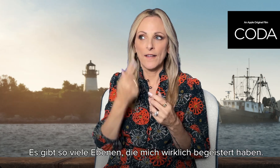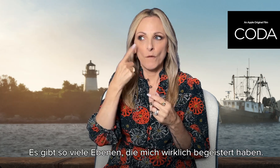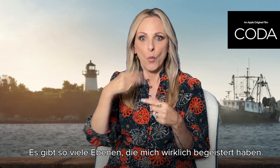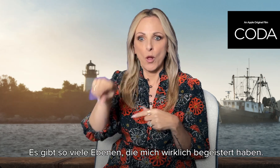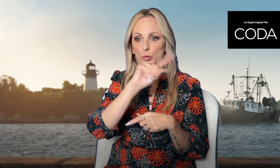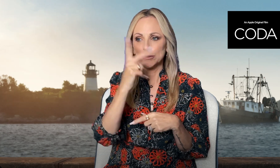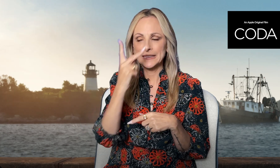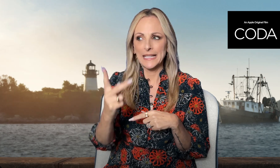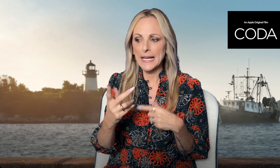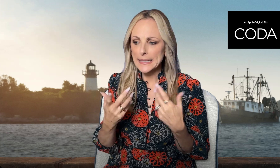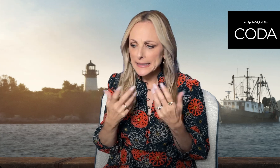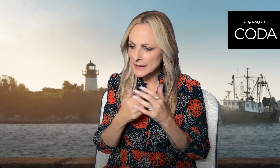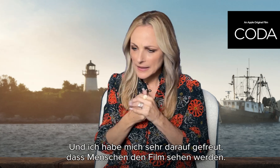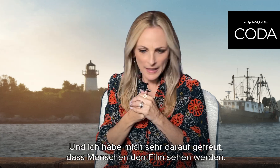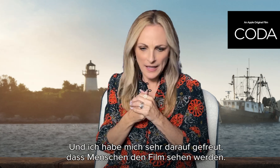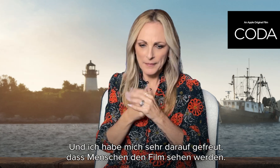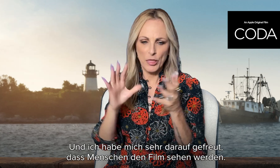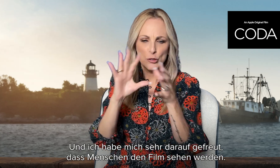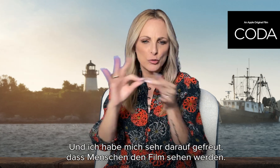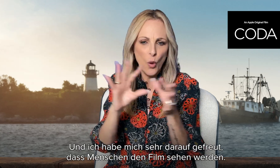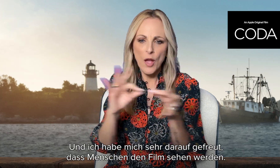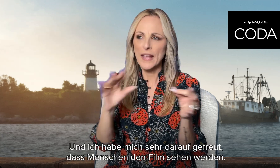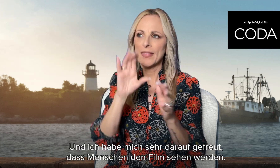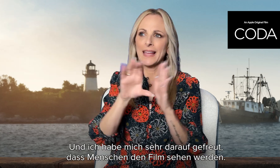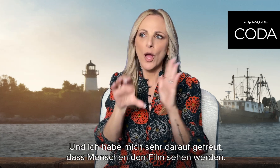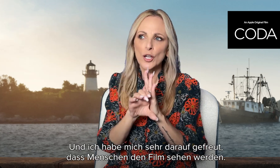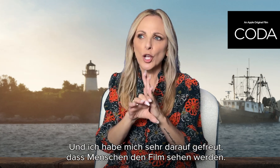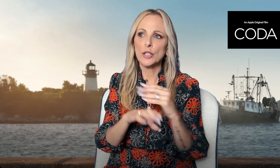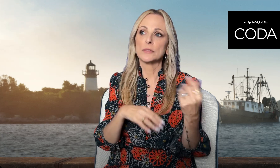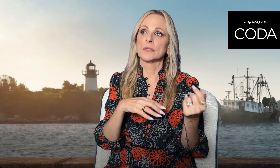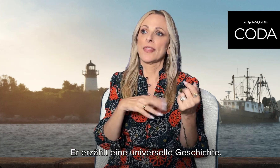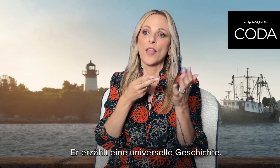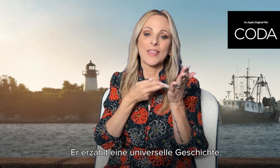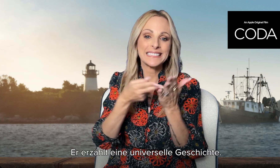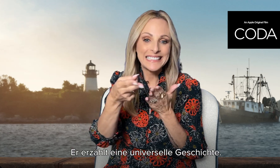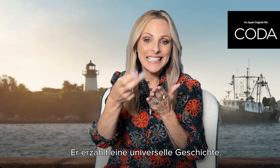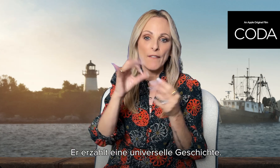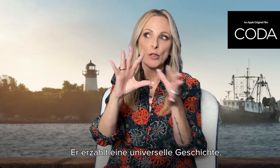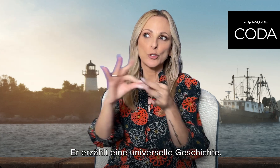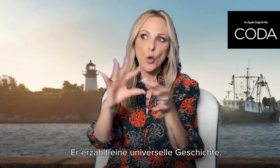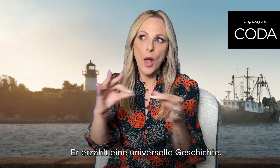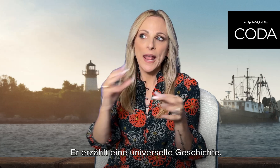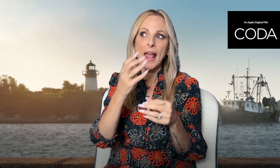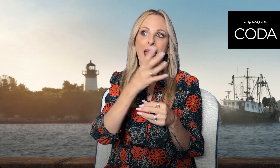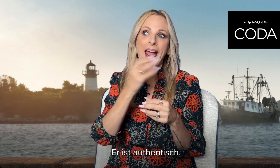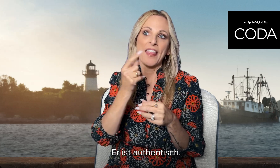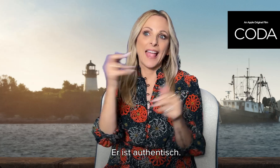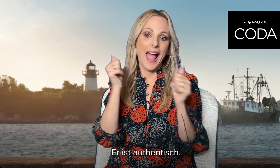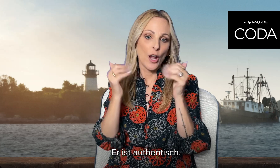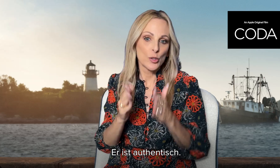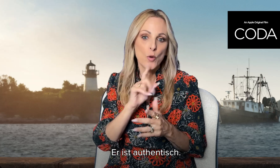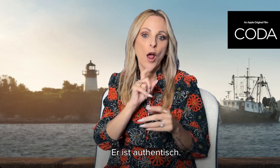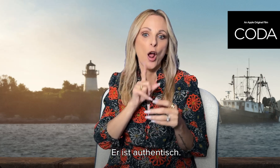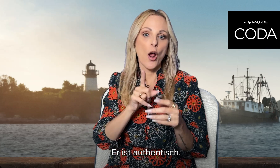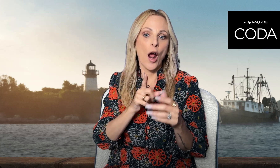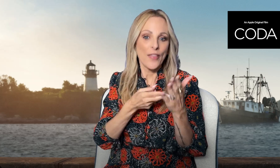that really excited me. And I was excited for people to see this, the story, a universal story, the fact that it